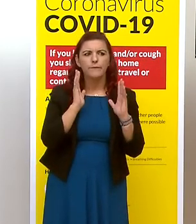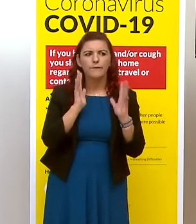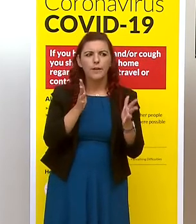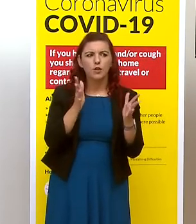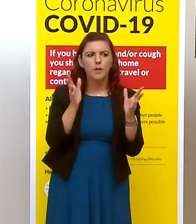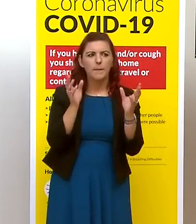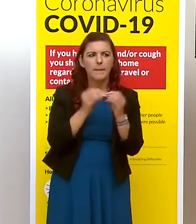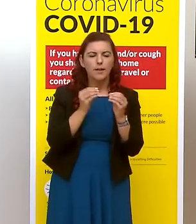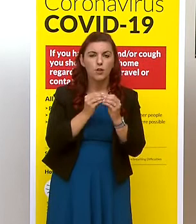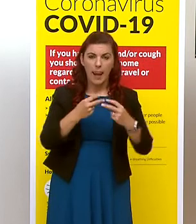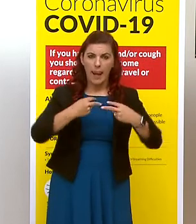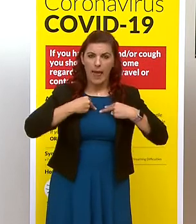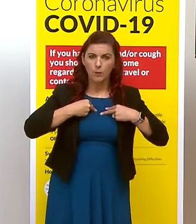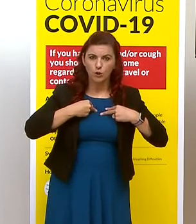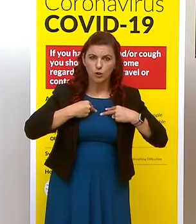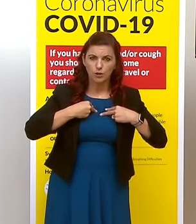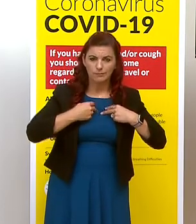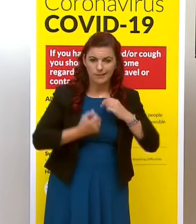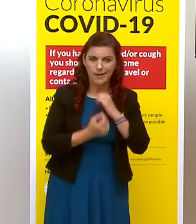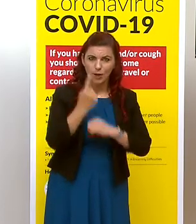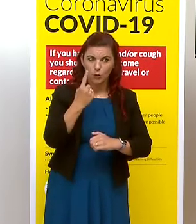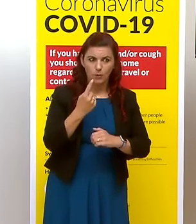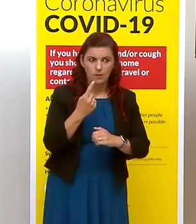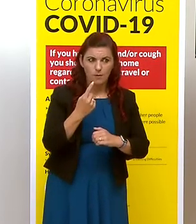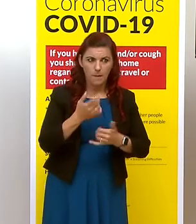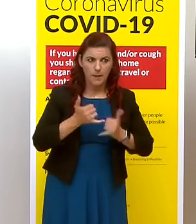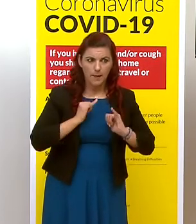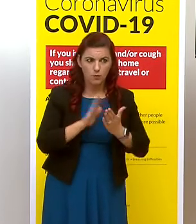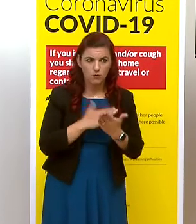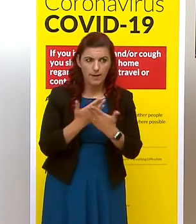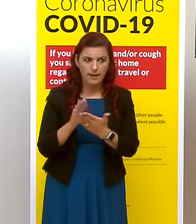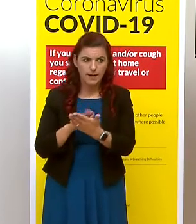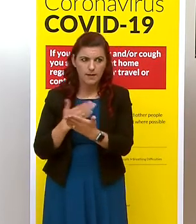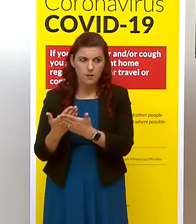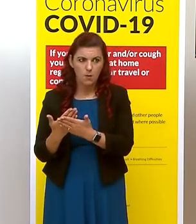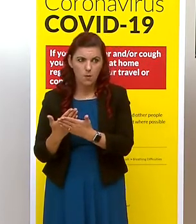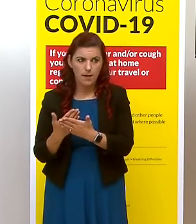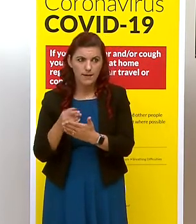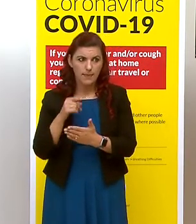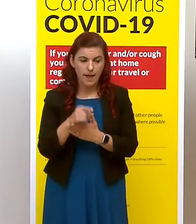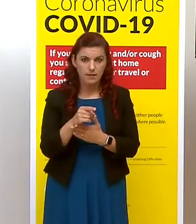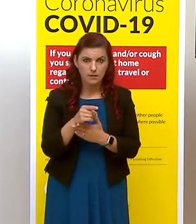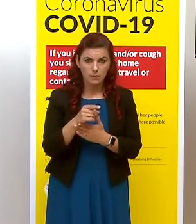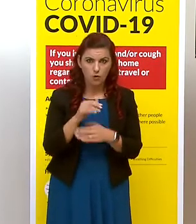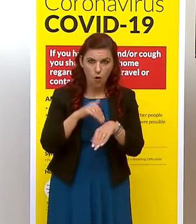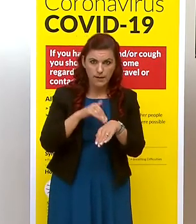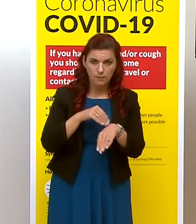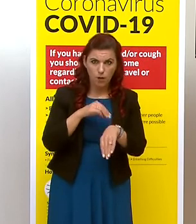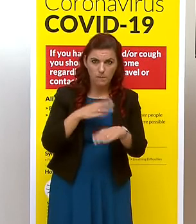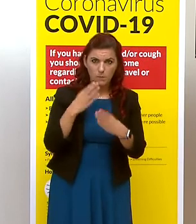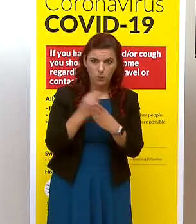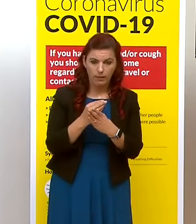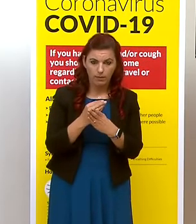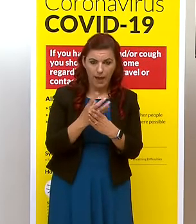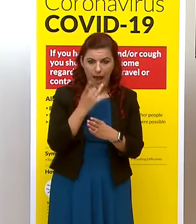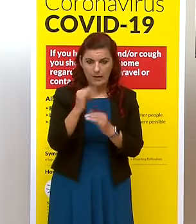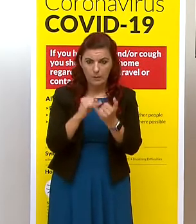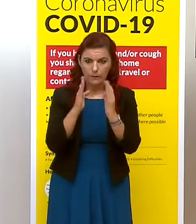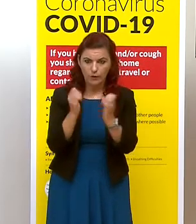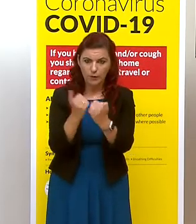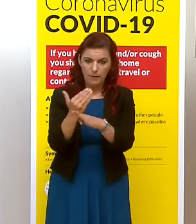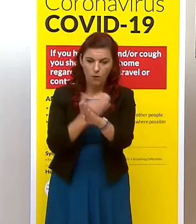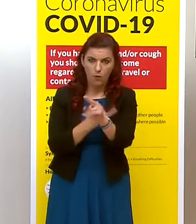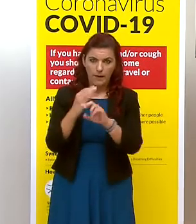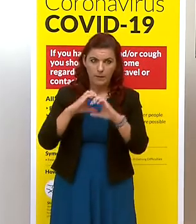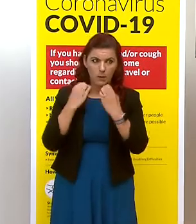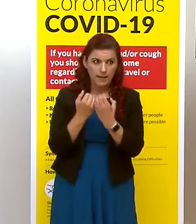There's a language barrier sometimes with the calls and stuff. Is that what's sort of delaying the contact tracing in the community, or is it what is the key